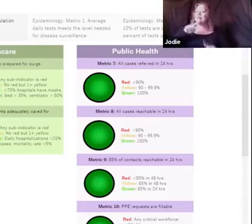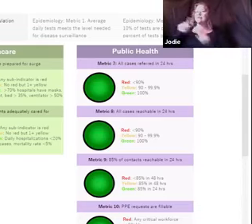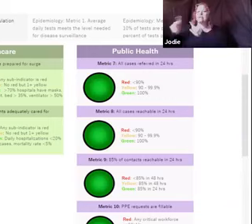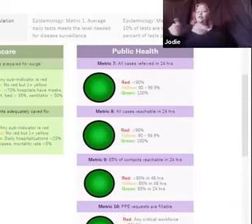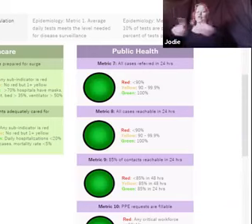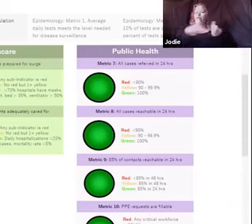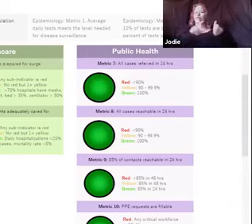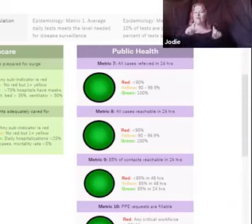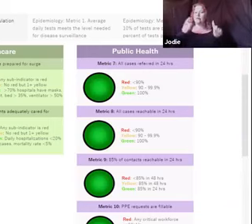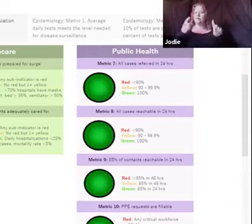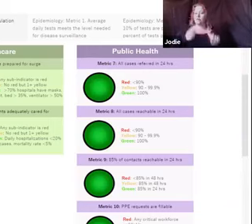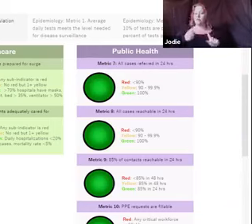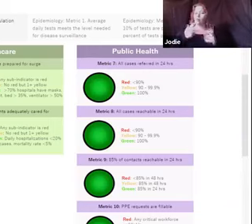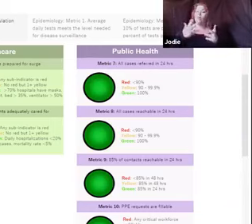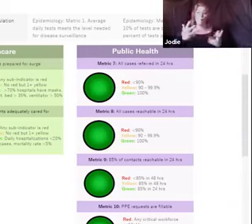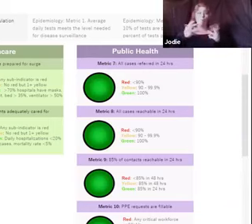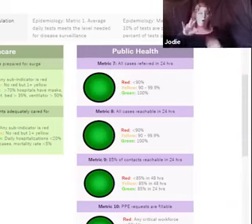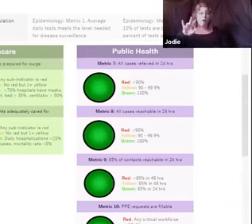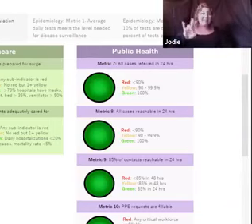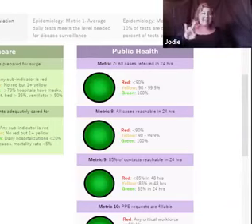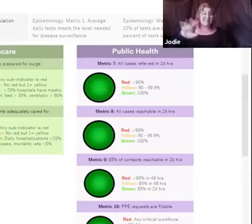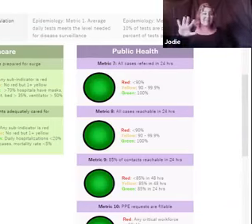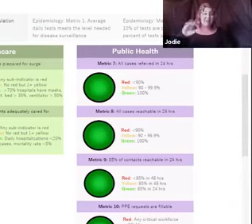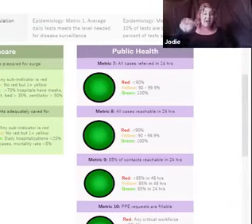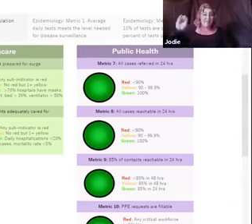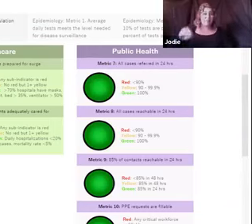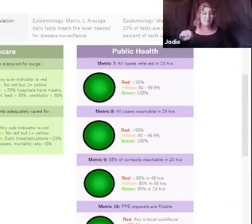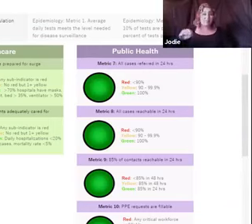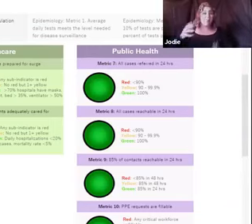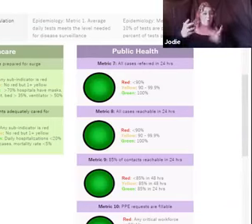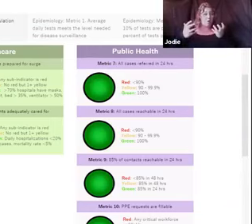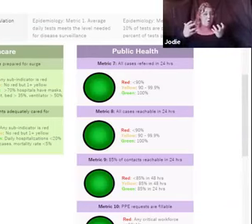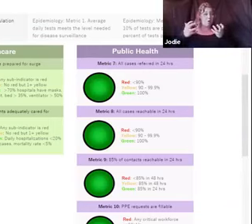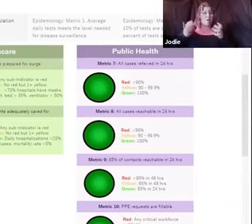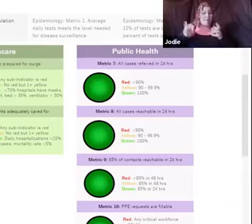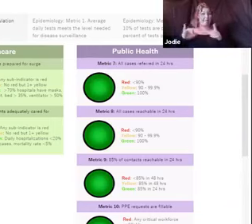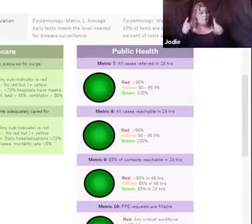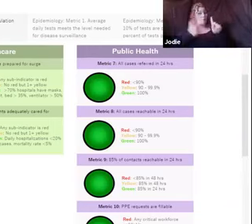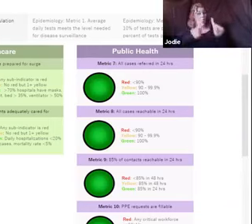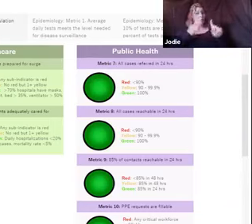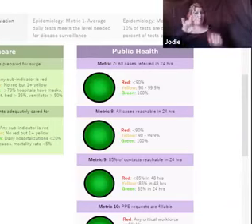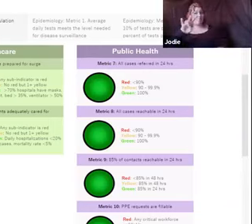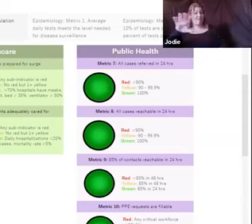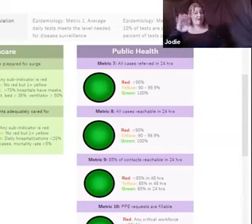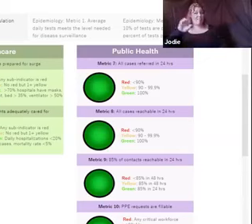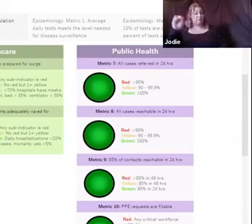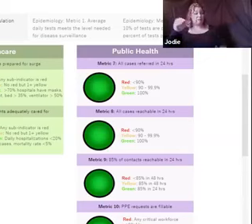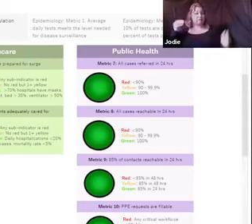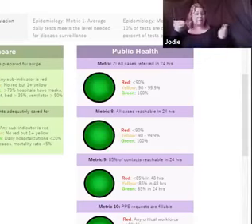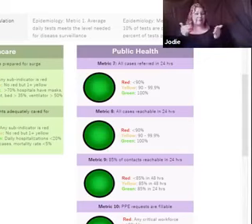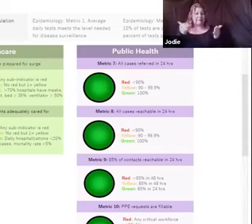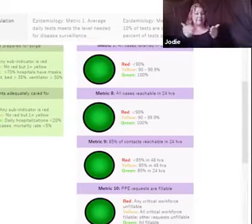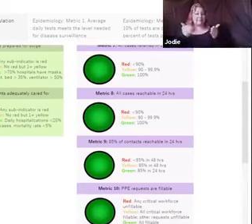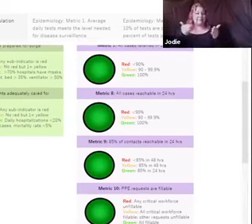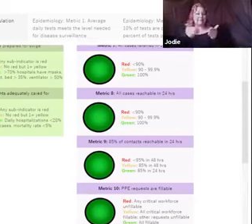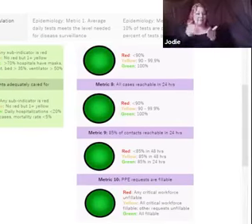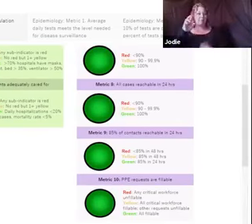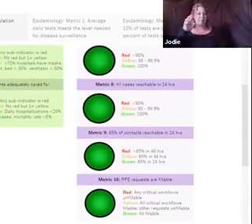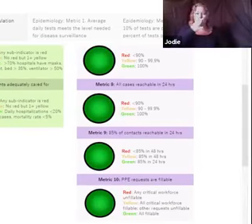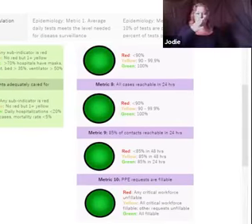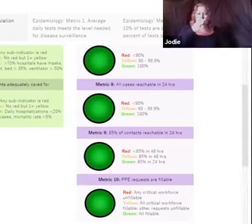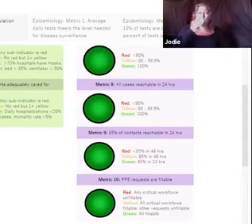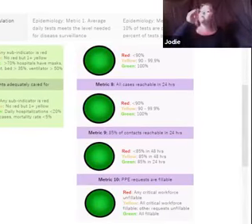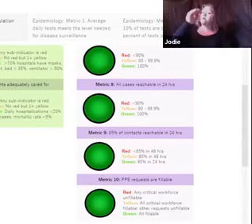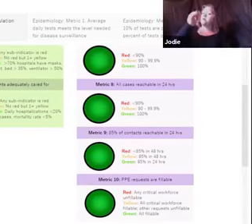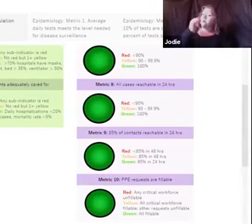75% to be green. So we're getting there. We're closing that gap, and I'm really excited about that. Metric